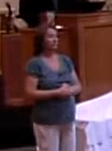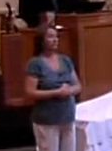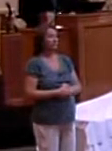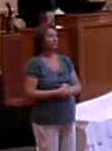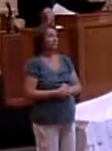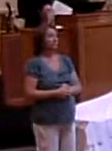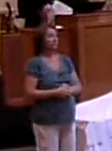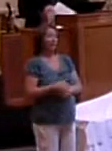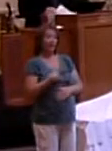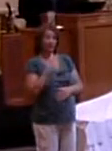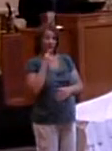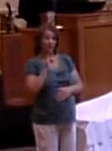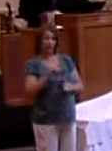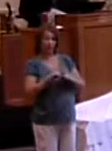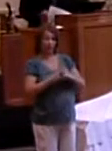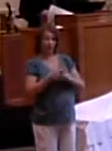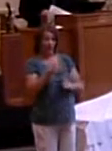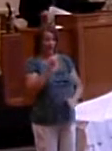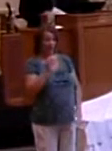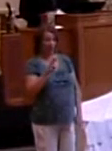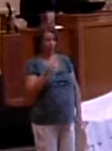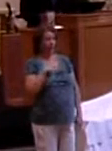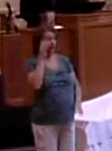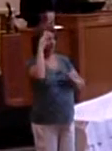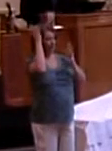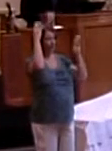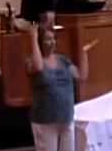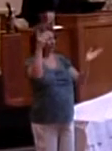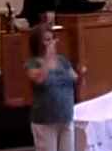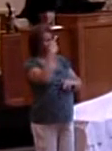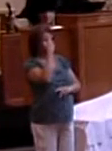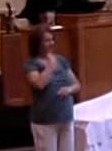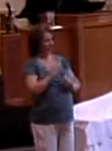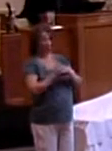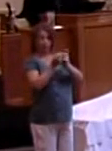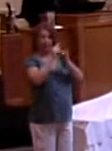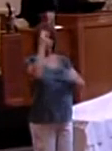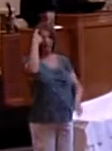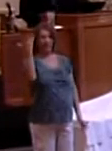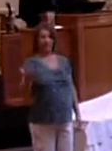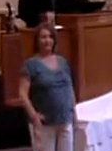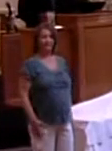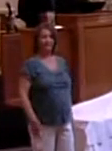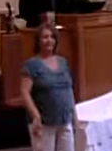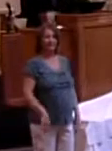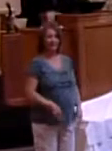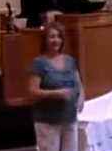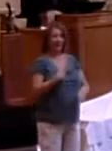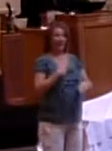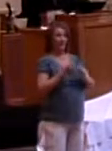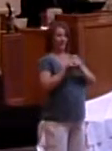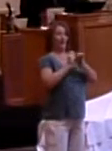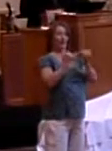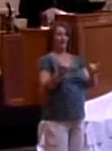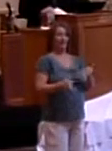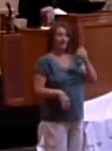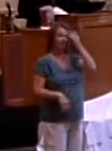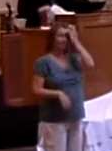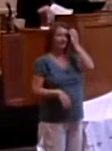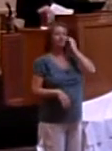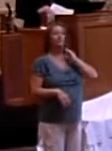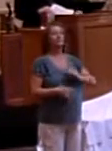I said I was going to start in Hebrews, and I just made that up, I guess, because I'm going to change my mind. I'm going to switch over, and I want us to go